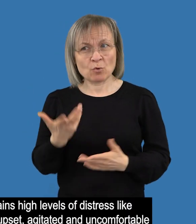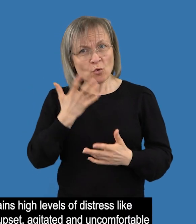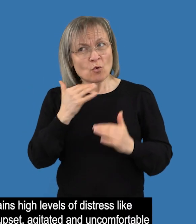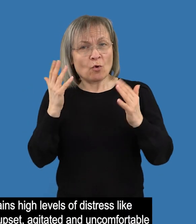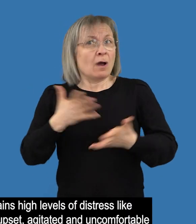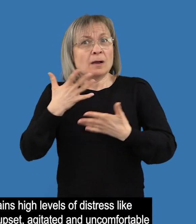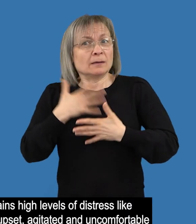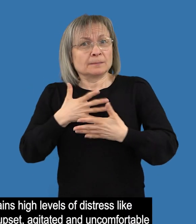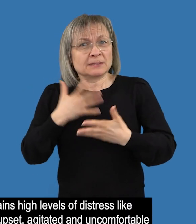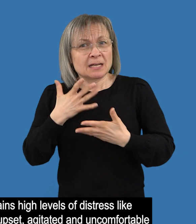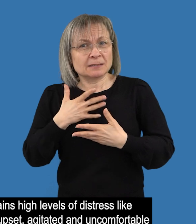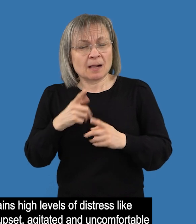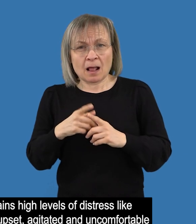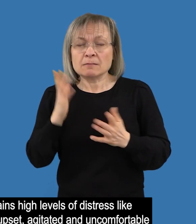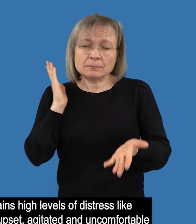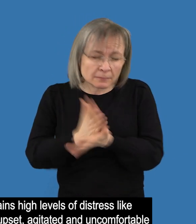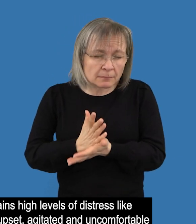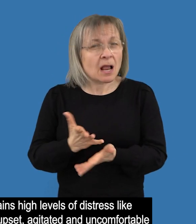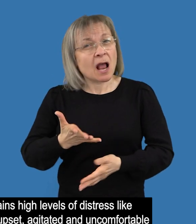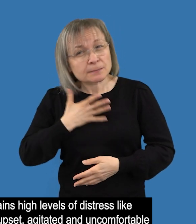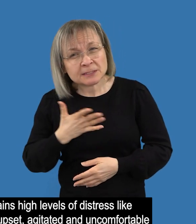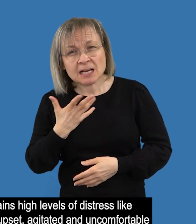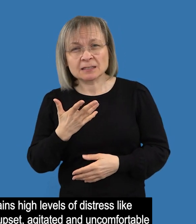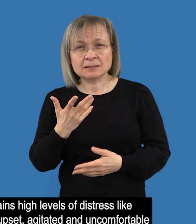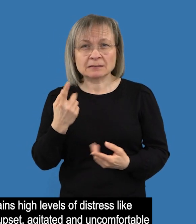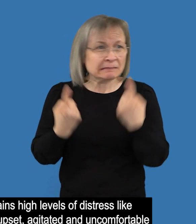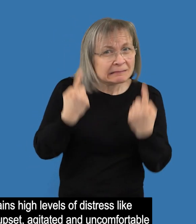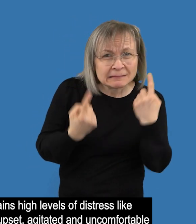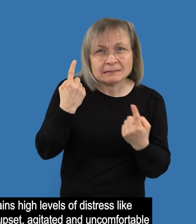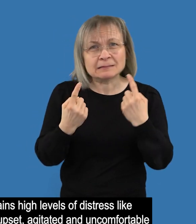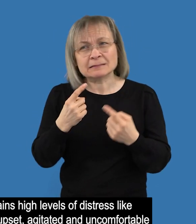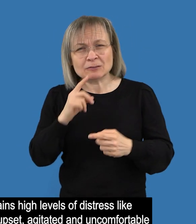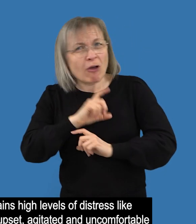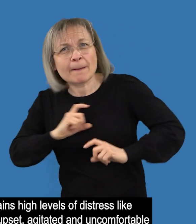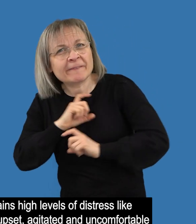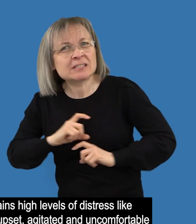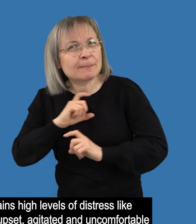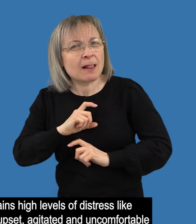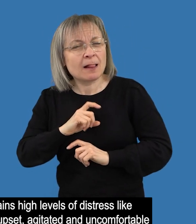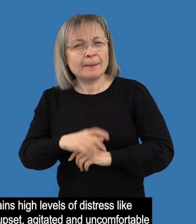chest pains, high levels of distress like feeling really upset, agitated and uncomfortable.